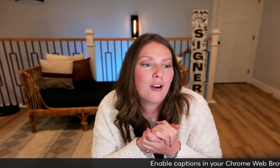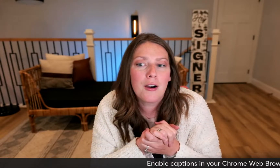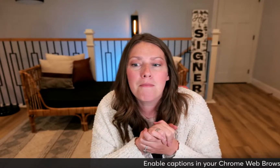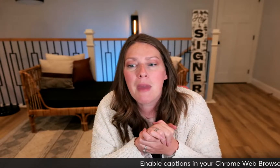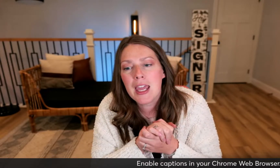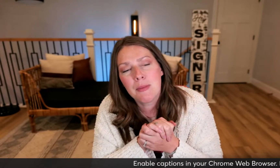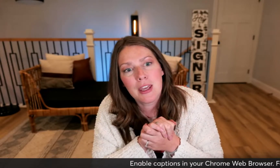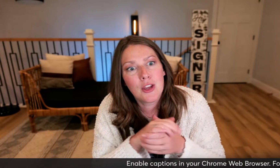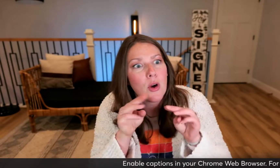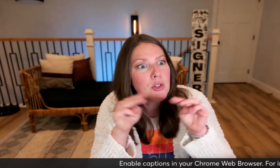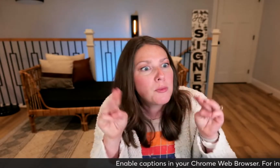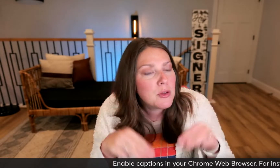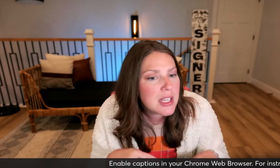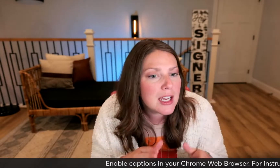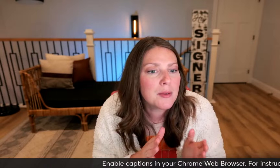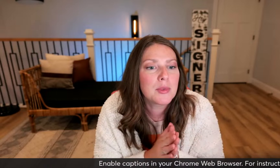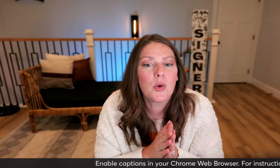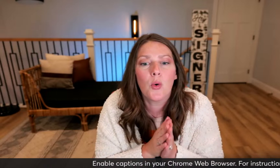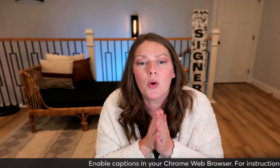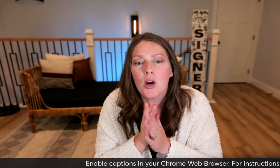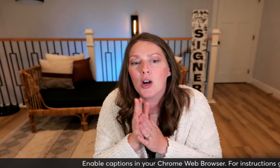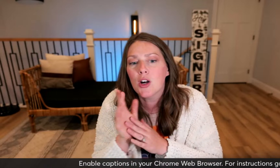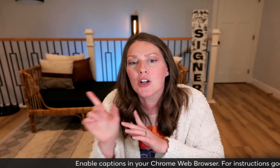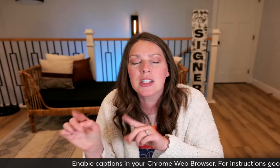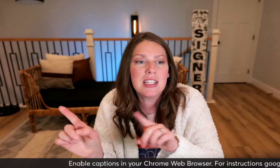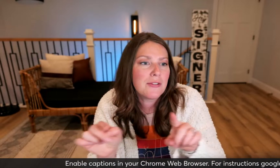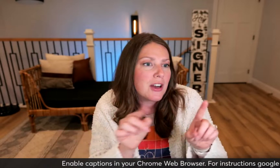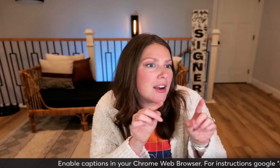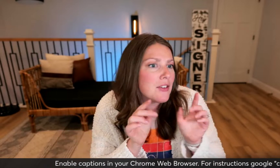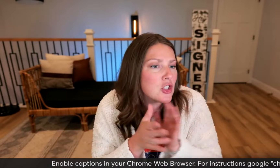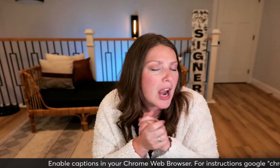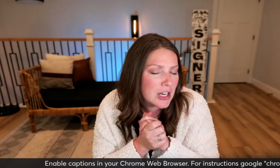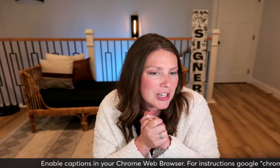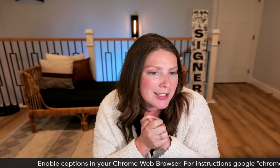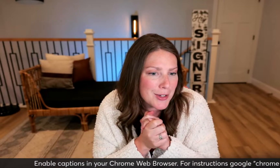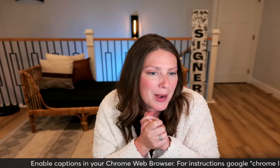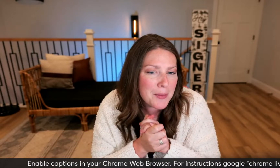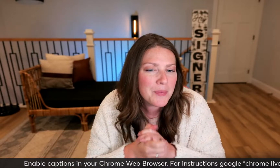or maybe you go to museums or to different kind of attractions,